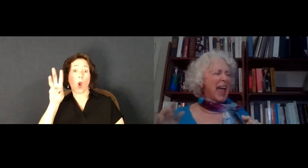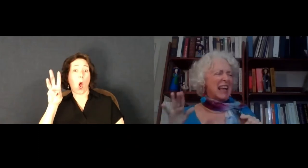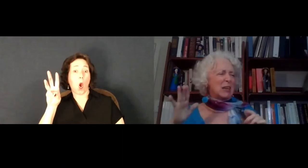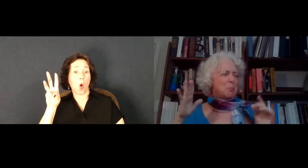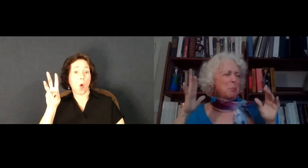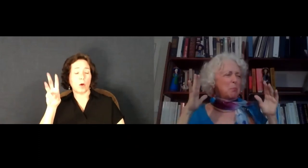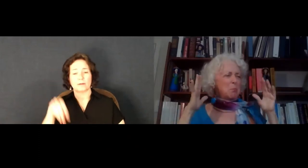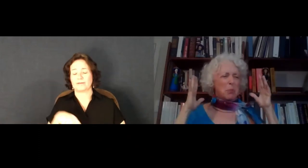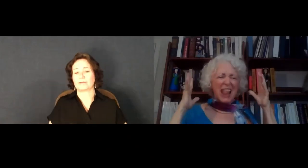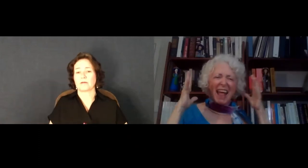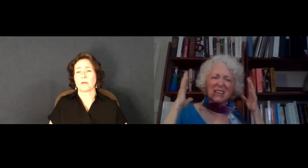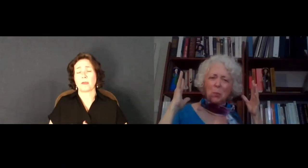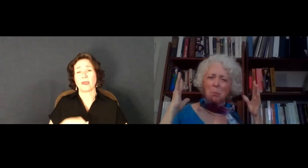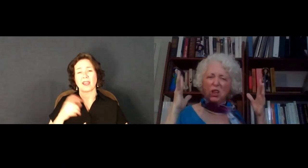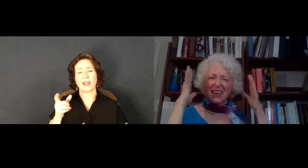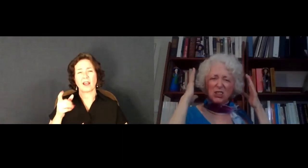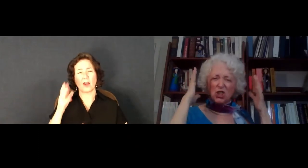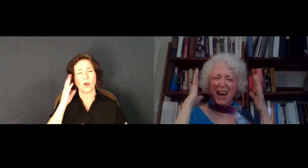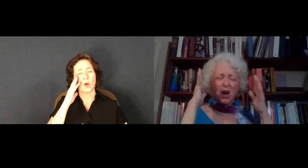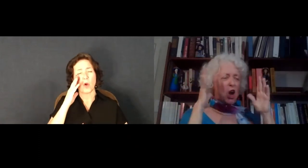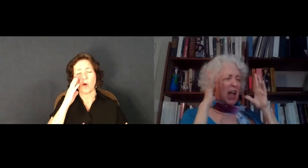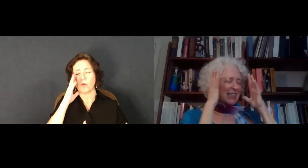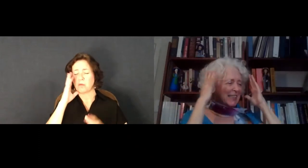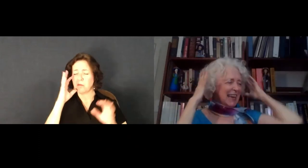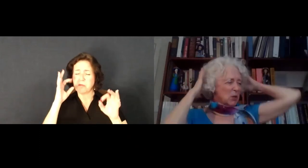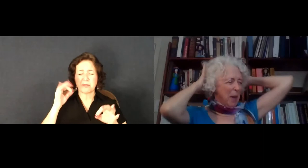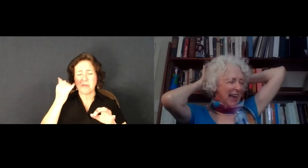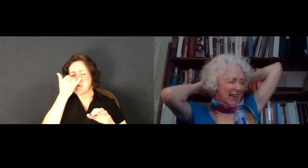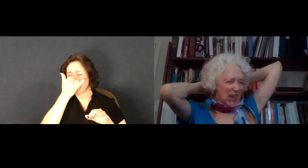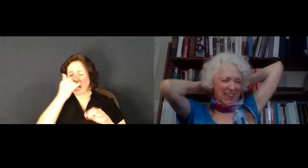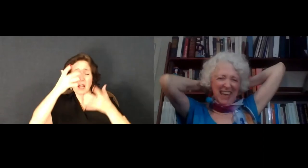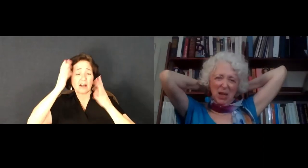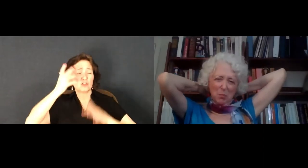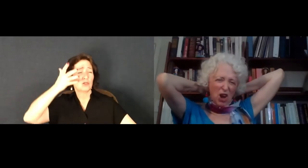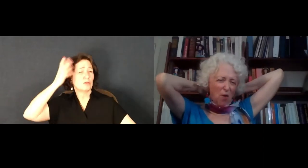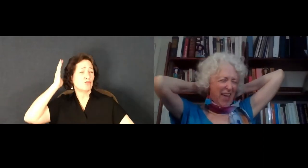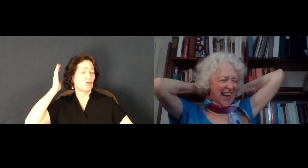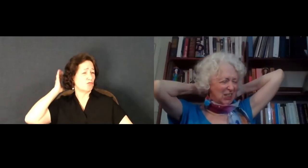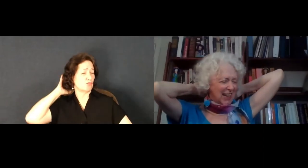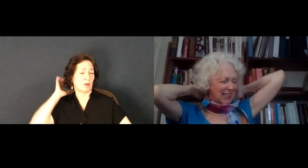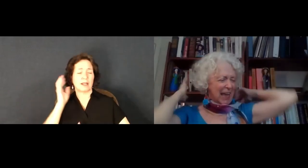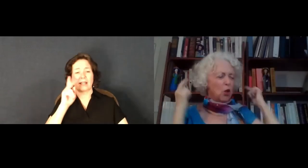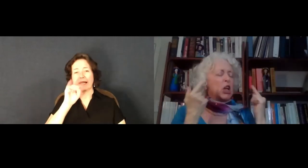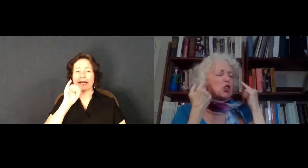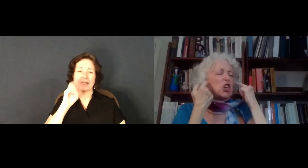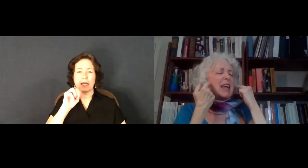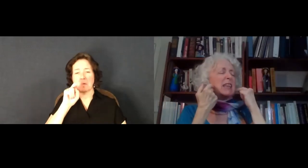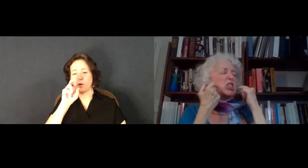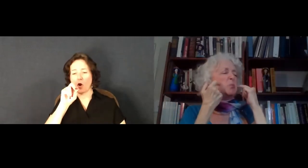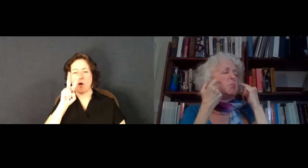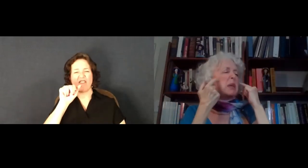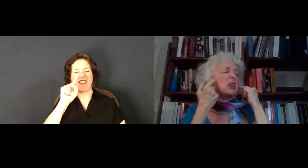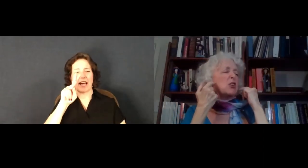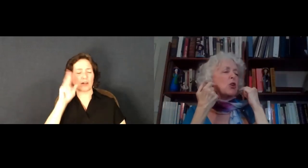Glow had platinum bleached hair slicked back in a Kim Novak duck tail. She